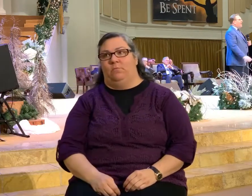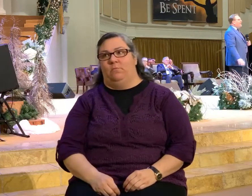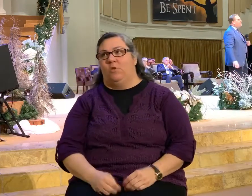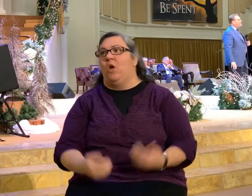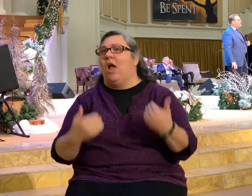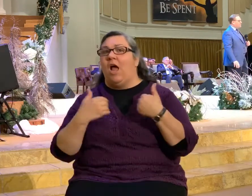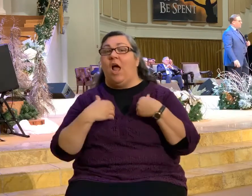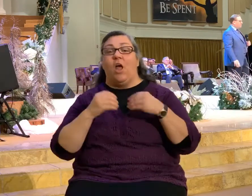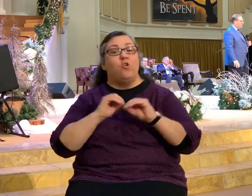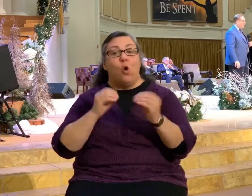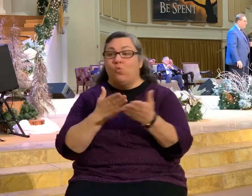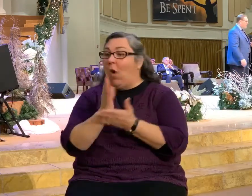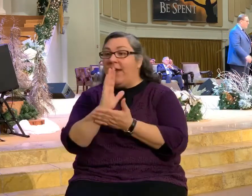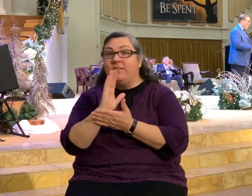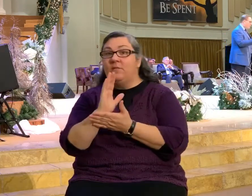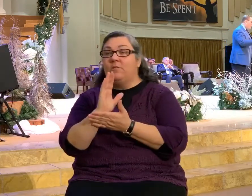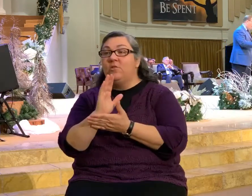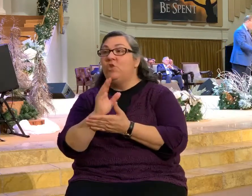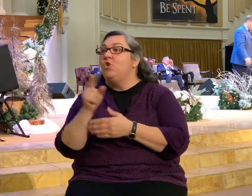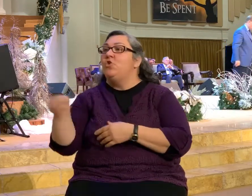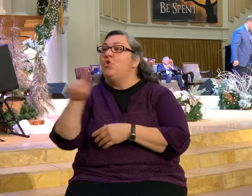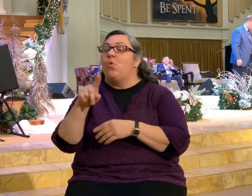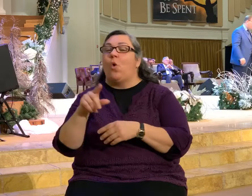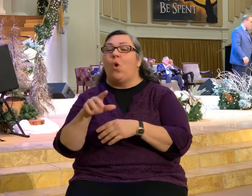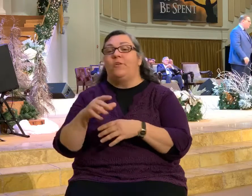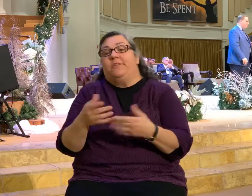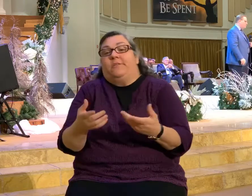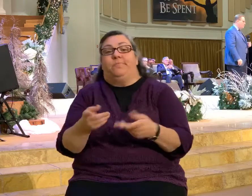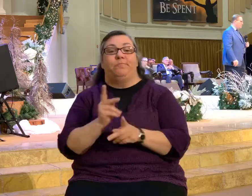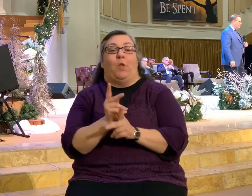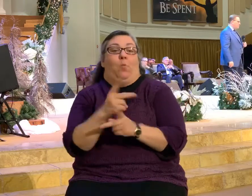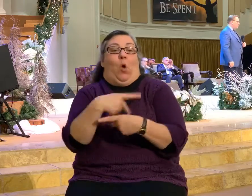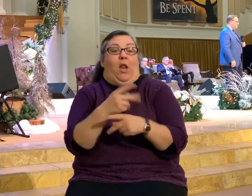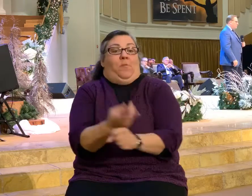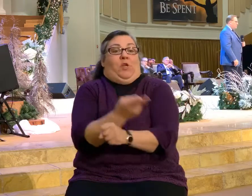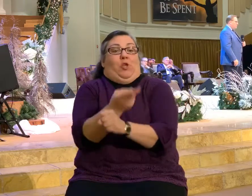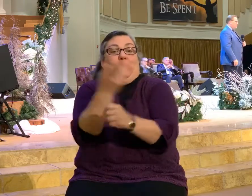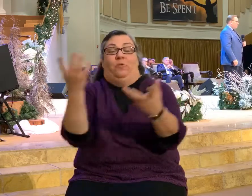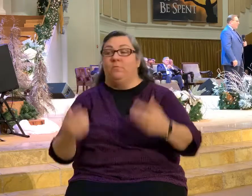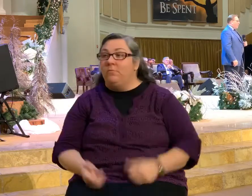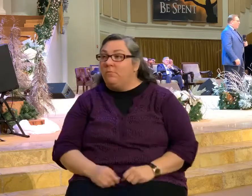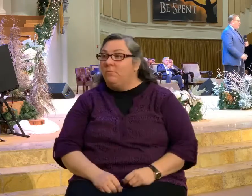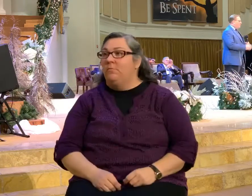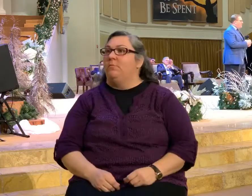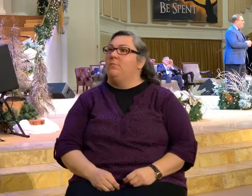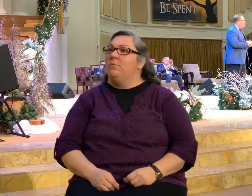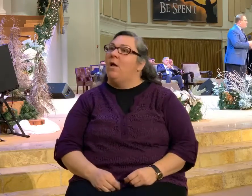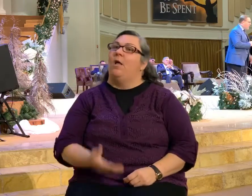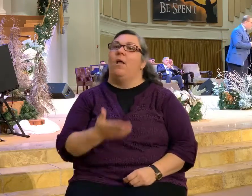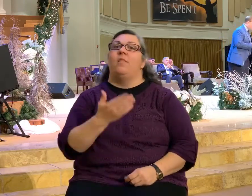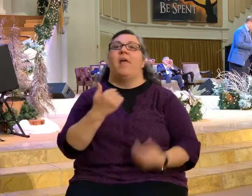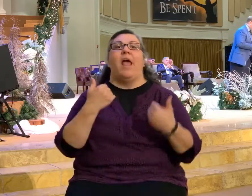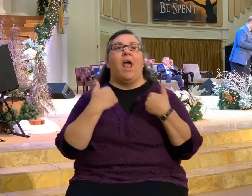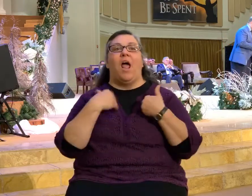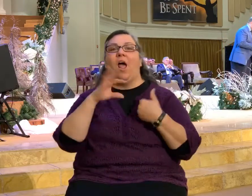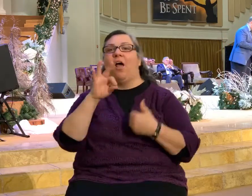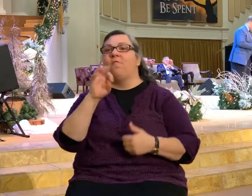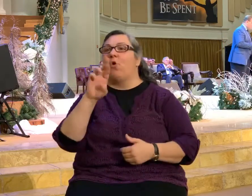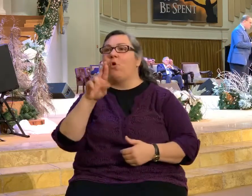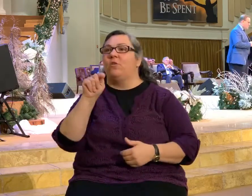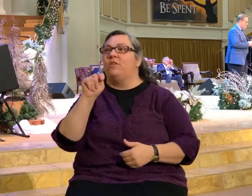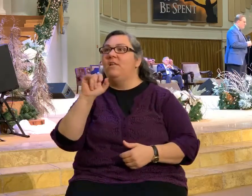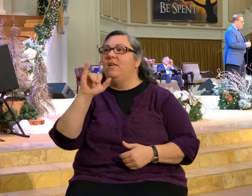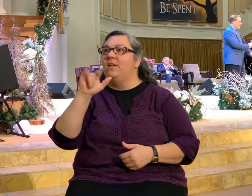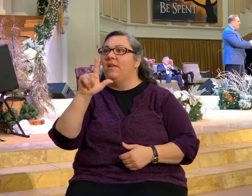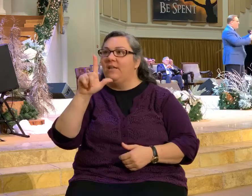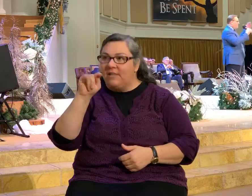had no rights. You were simply a product to be used. There were even fertility